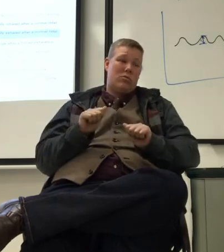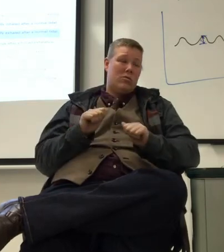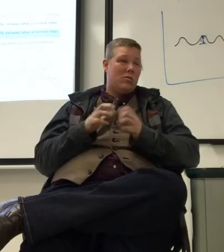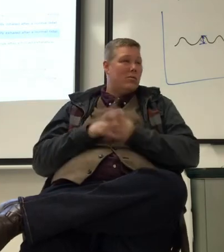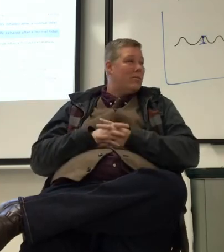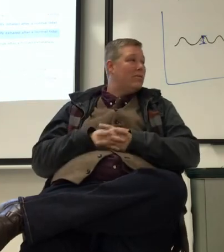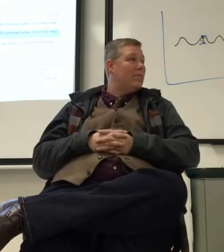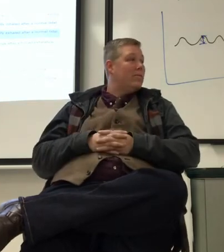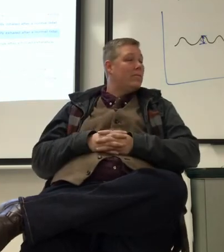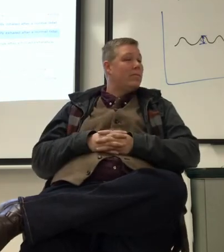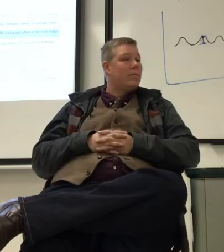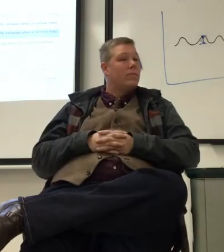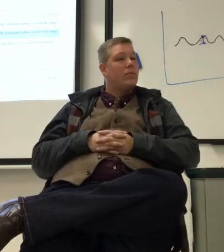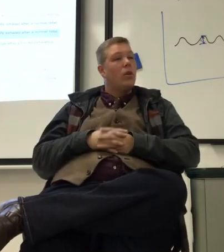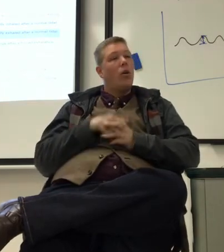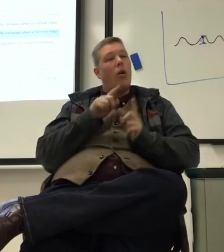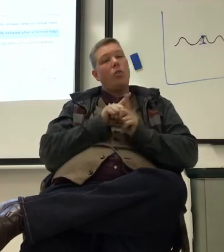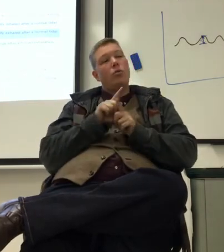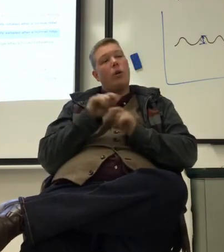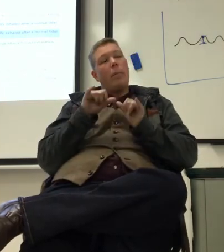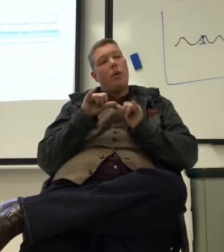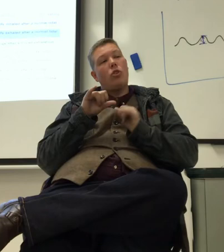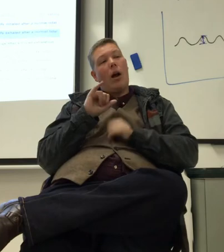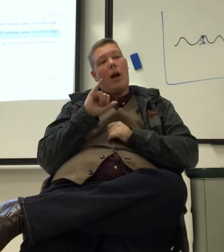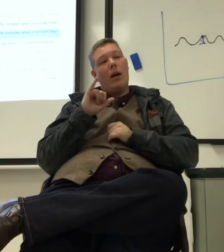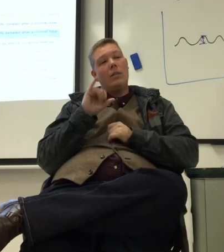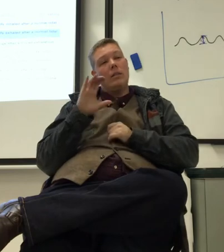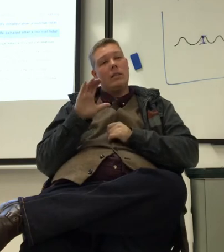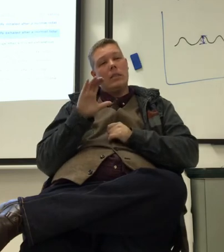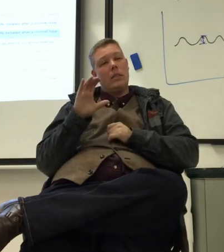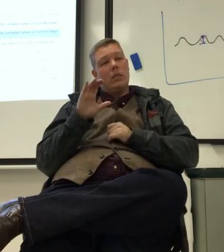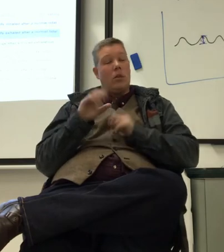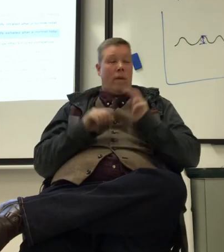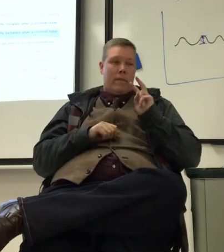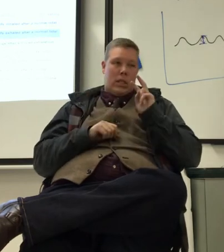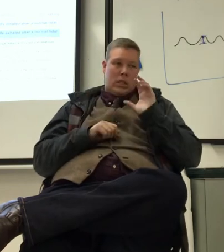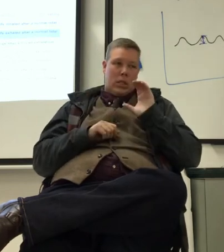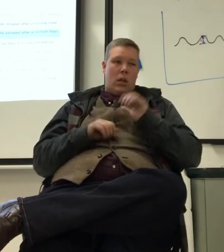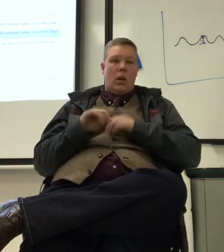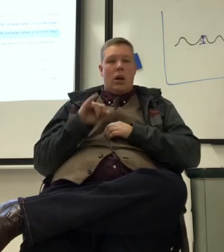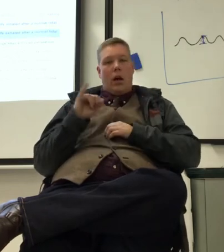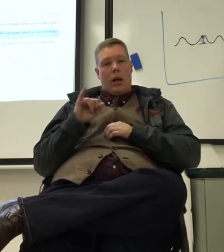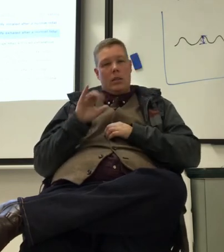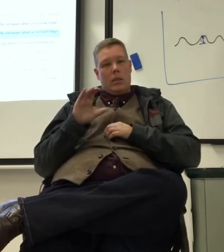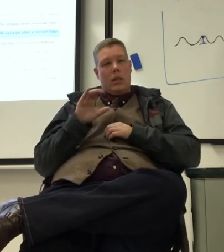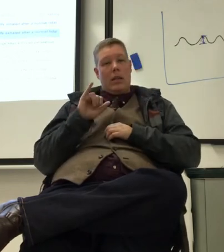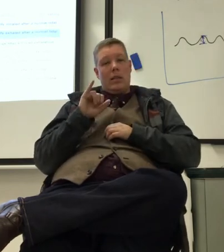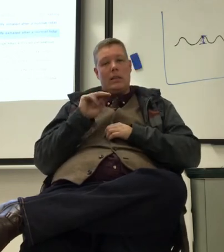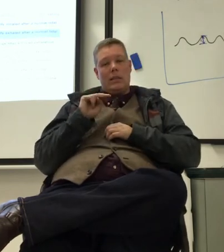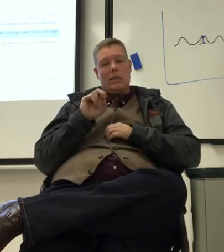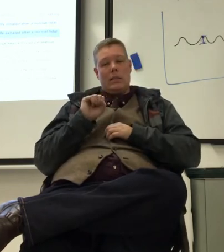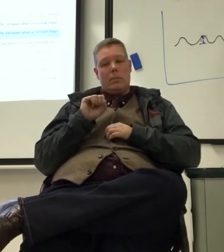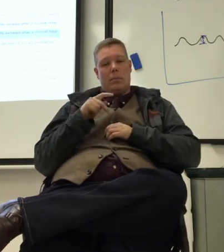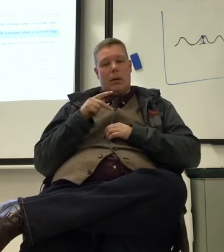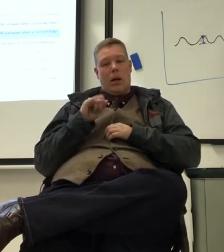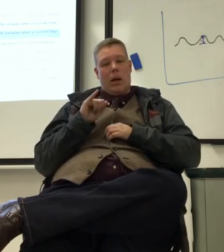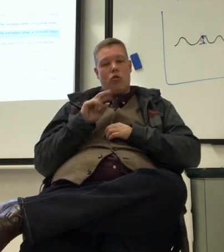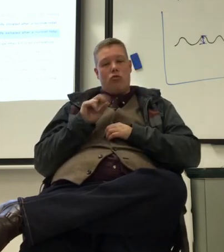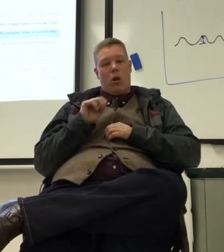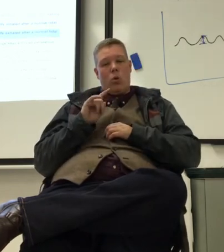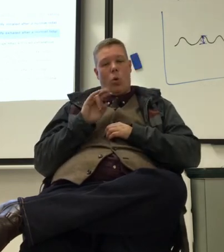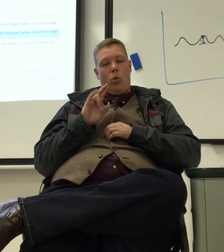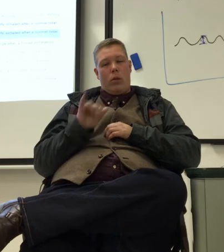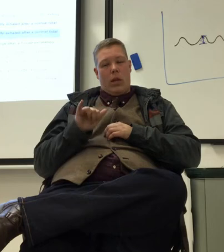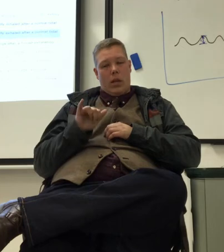All right, you can also measure IC. So number two is VC. So IC, inspiratory capacity, is from there to there. I'll call that number